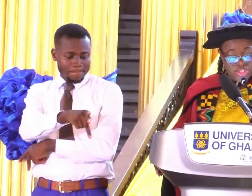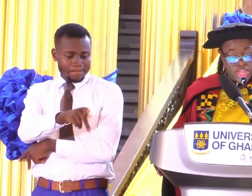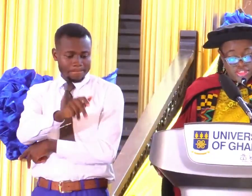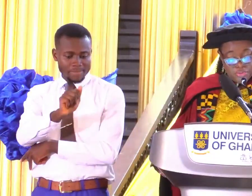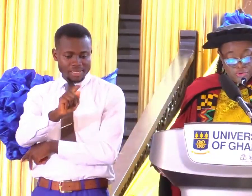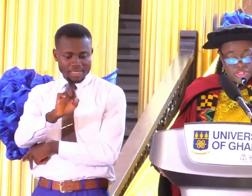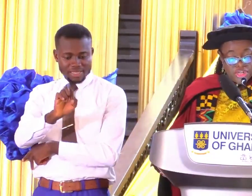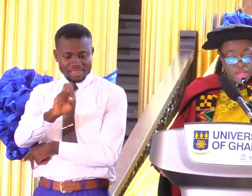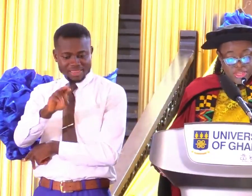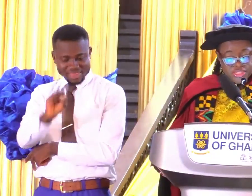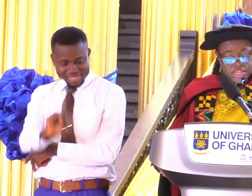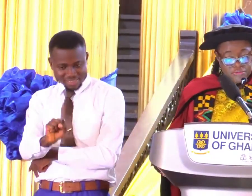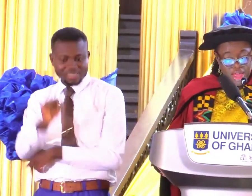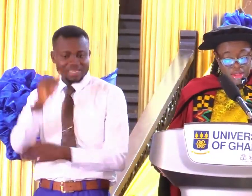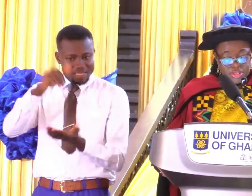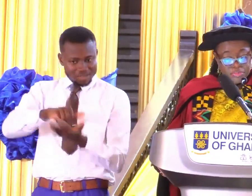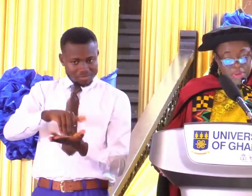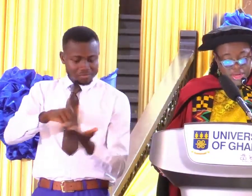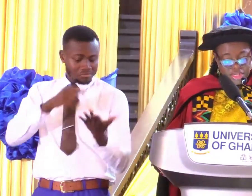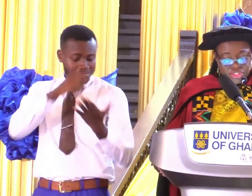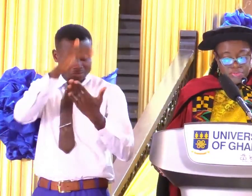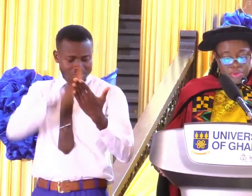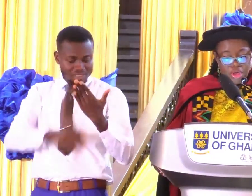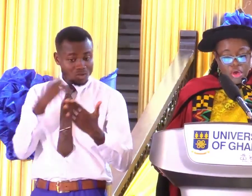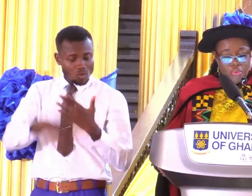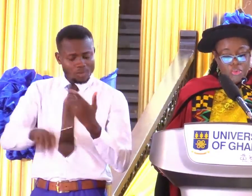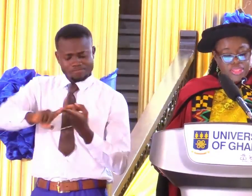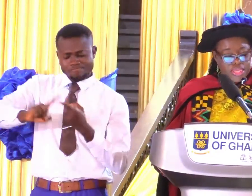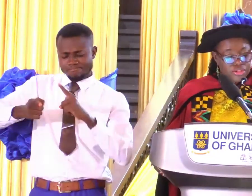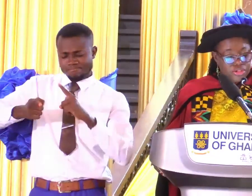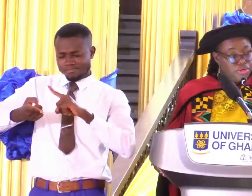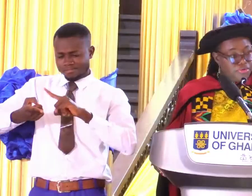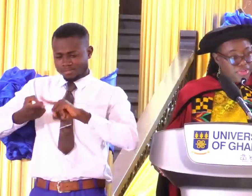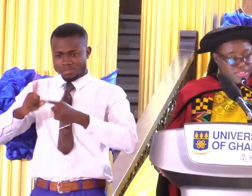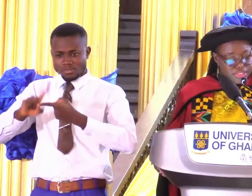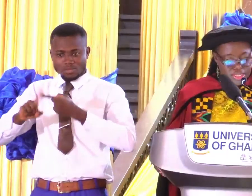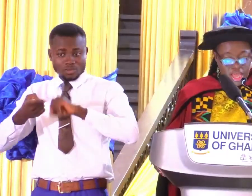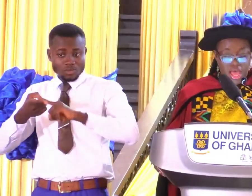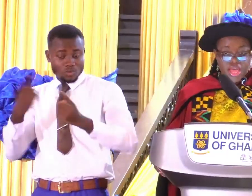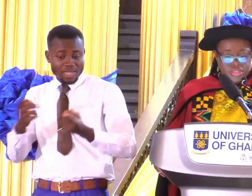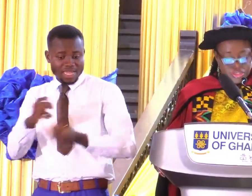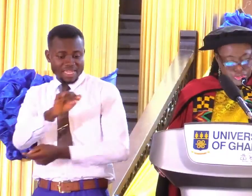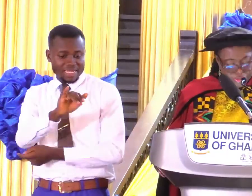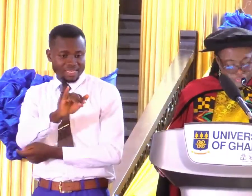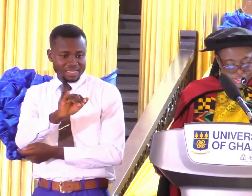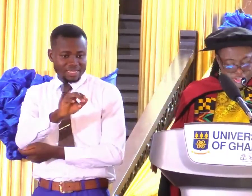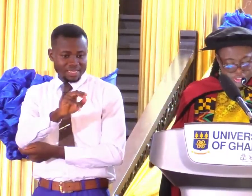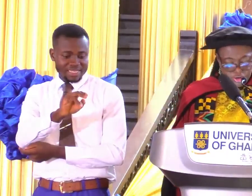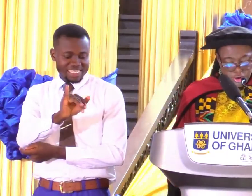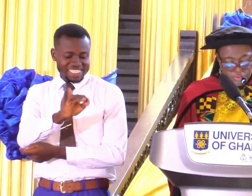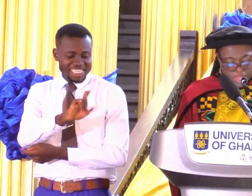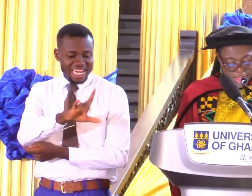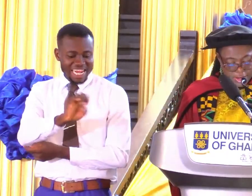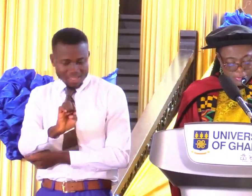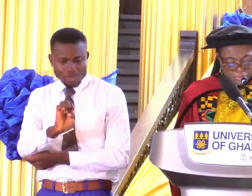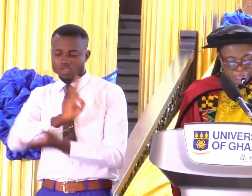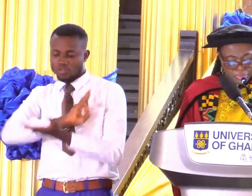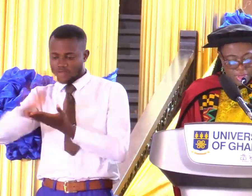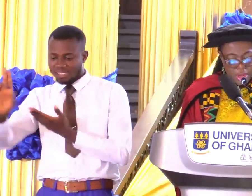she has a provisional patent filed in partnership with Yale University and University of